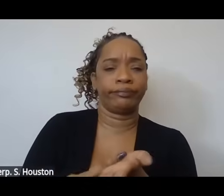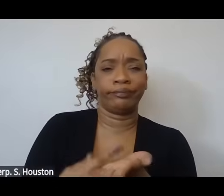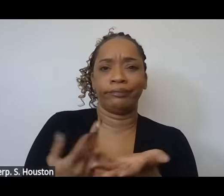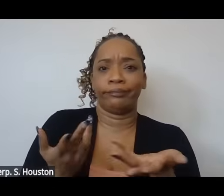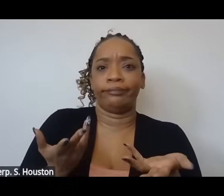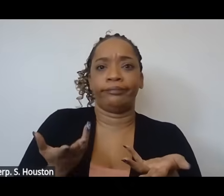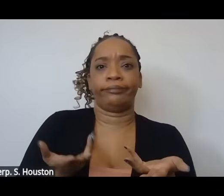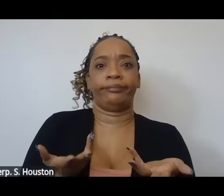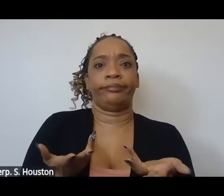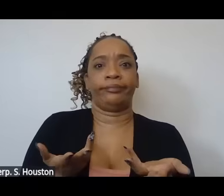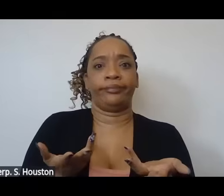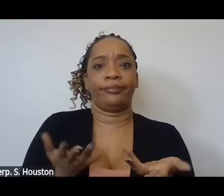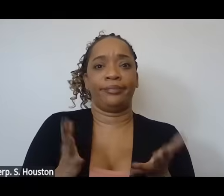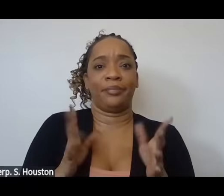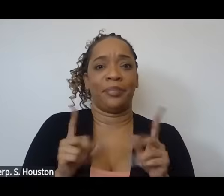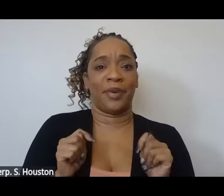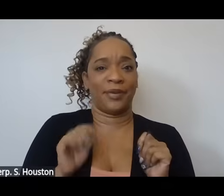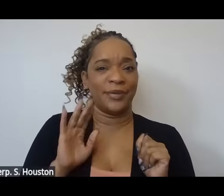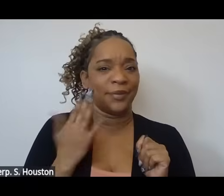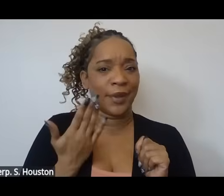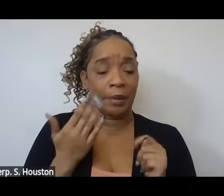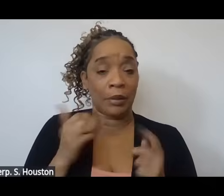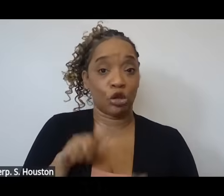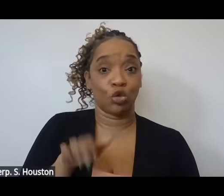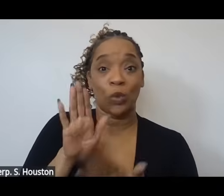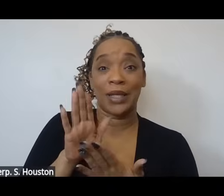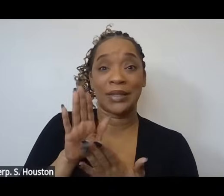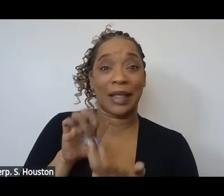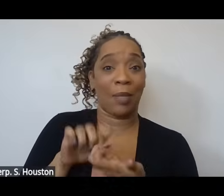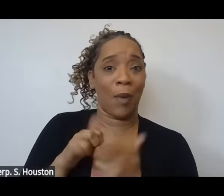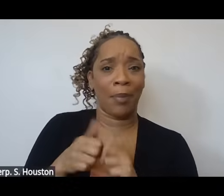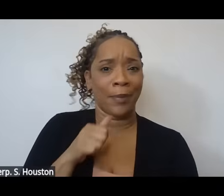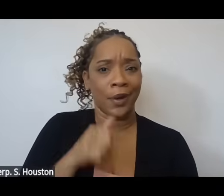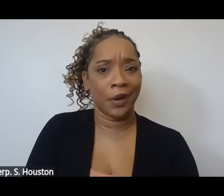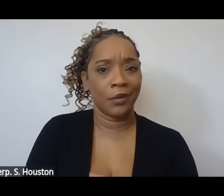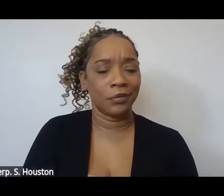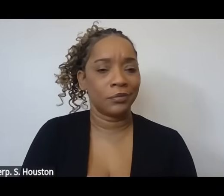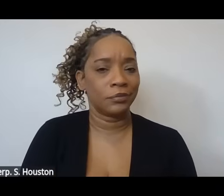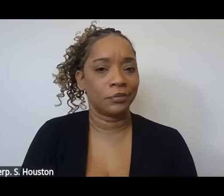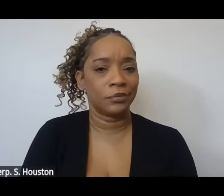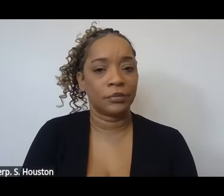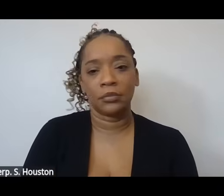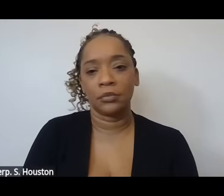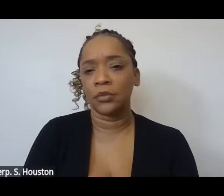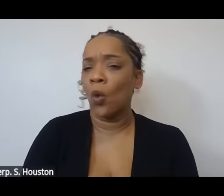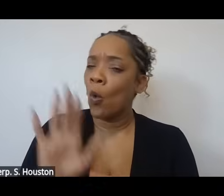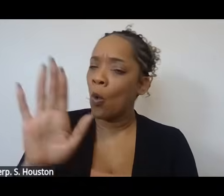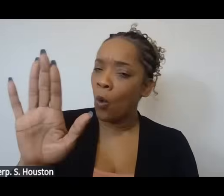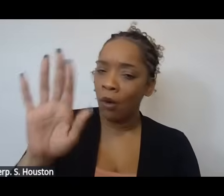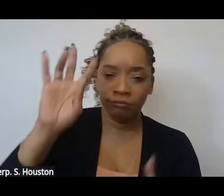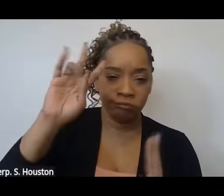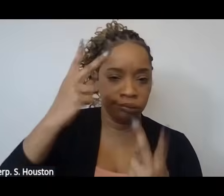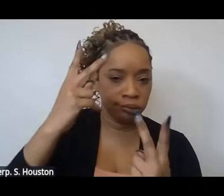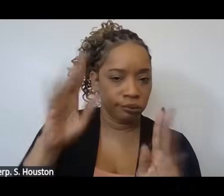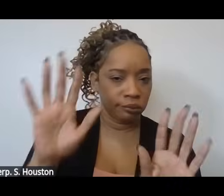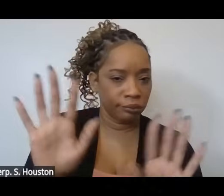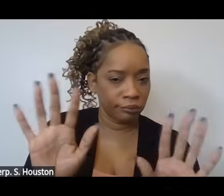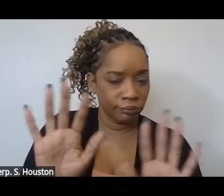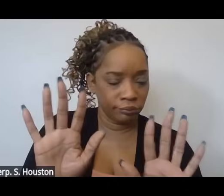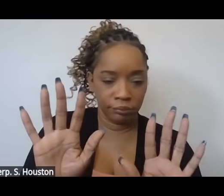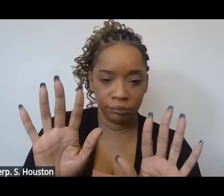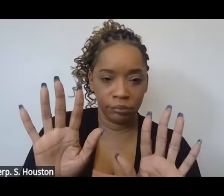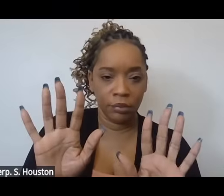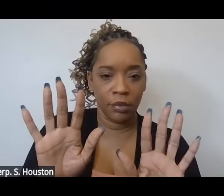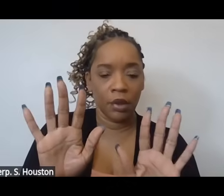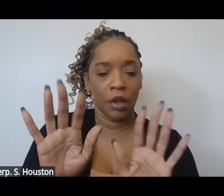But we're not really addressing the problem. Don't misunderstand, the We're doing as much guidelines, as we can